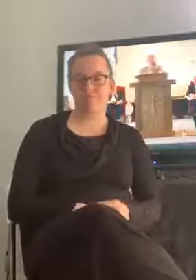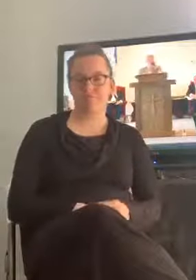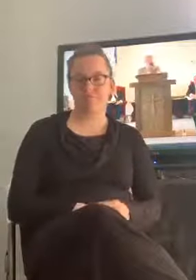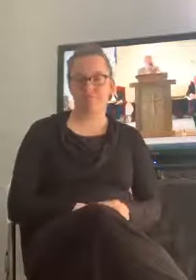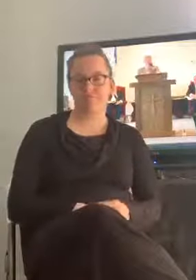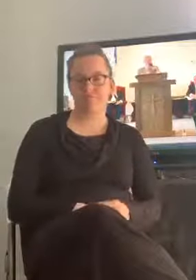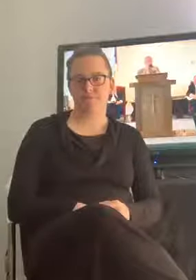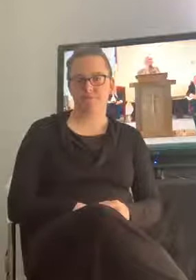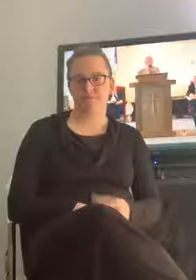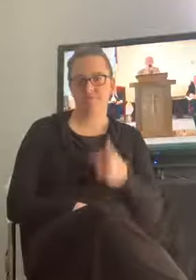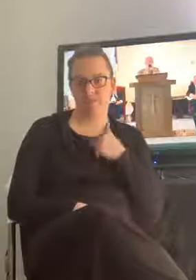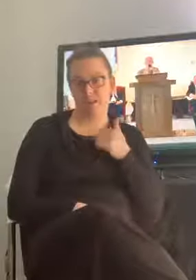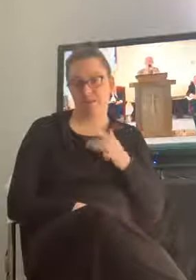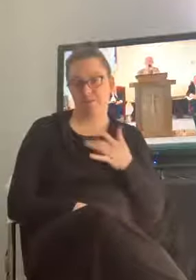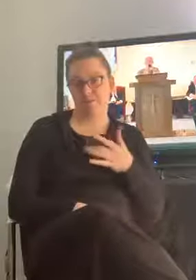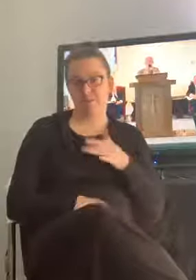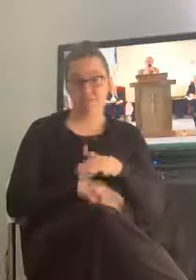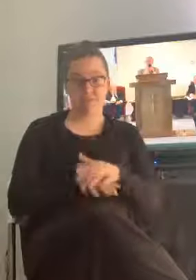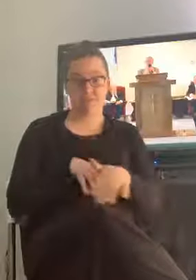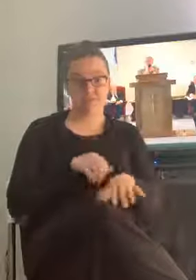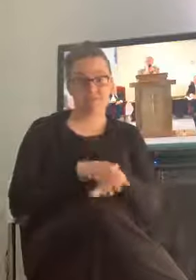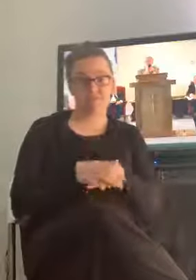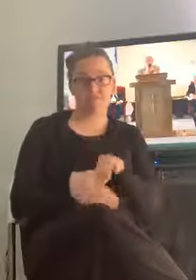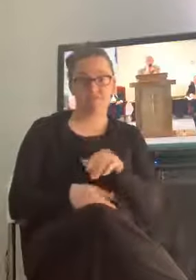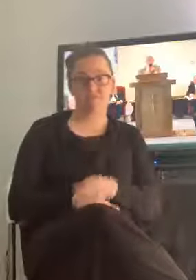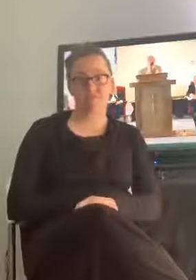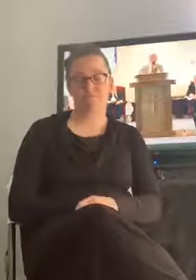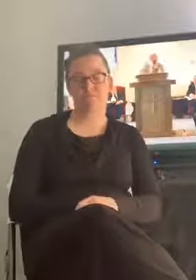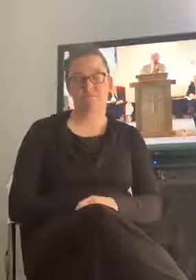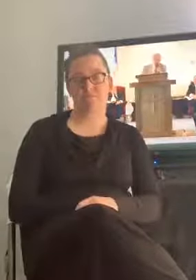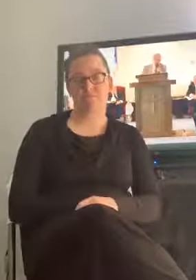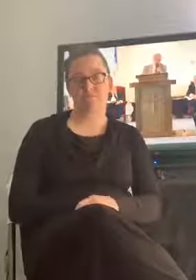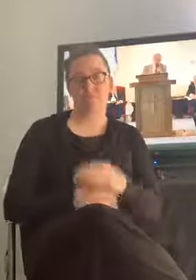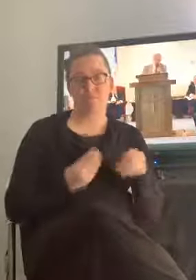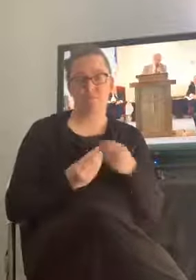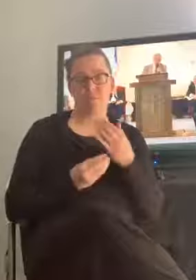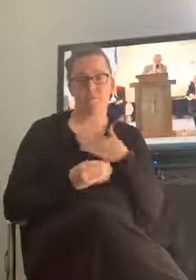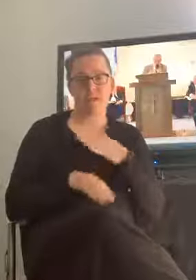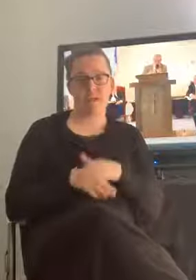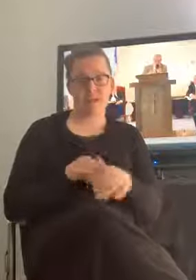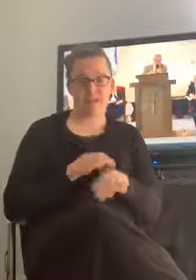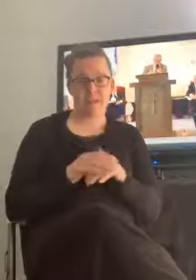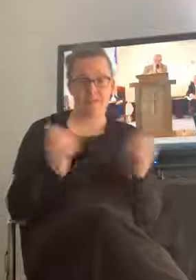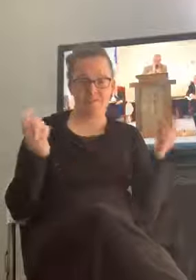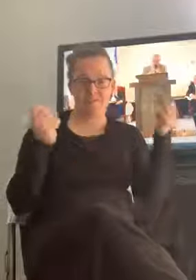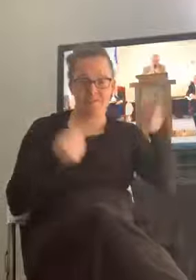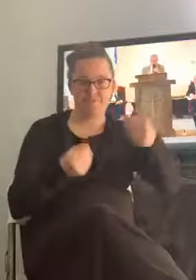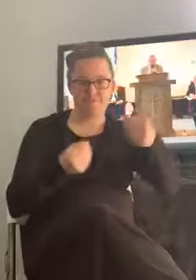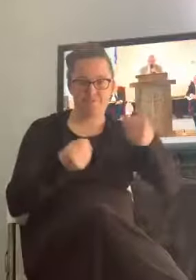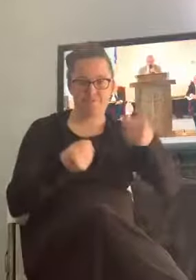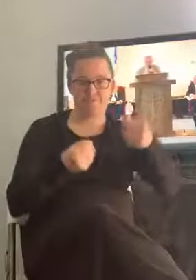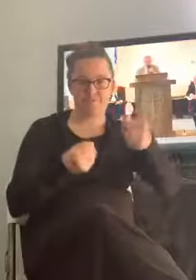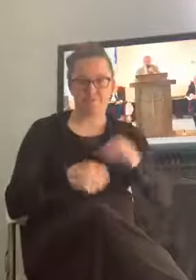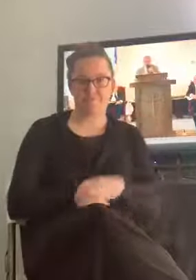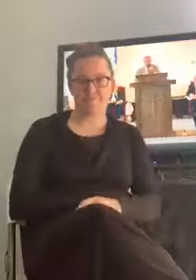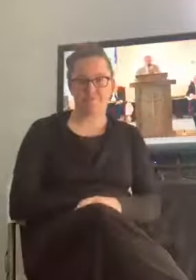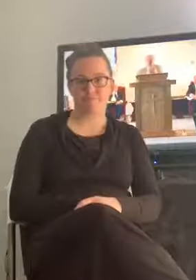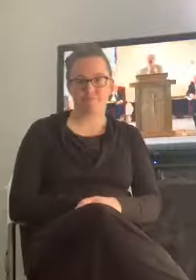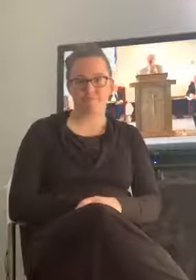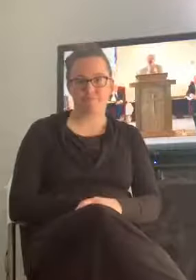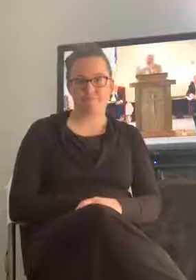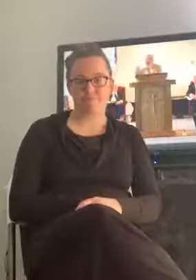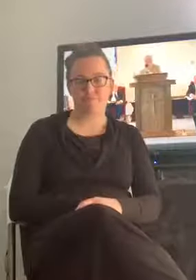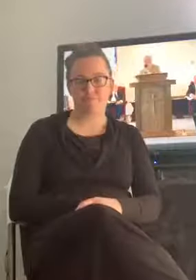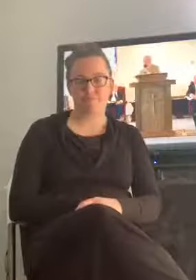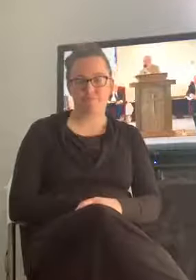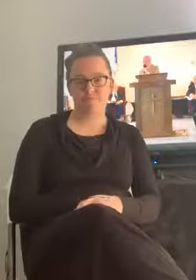And I feel comfortable. Right. Yes, sir. Come on now. When my hands are on the wheel. Right. Come on now. That's right. I'm